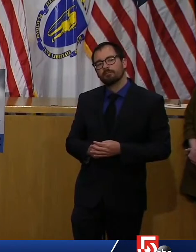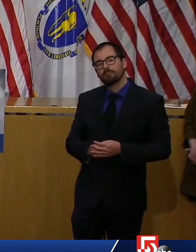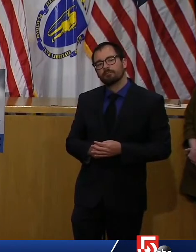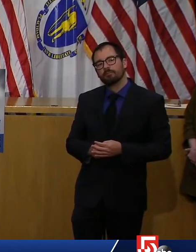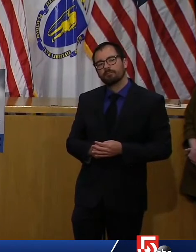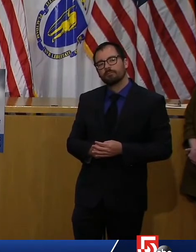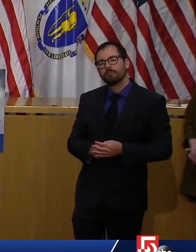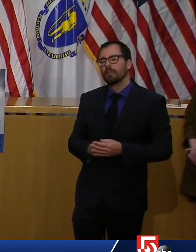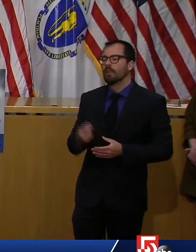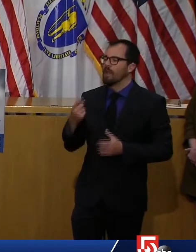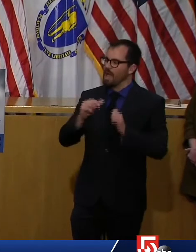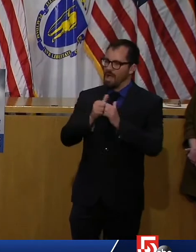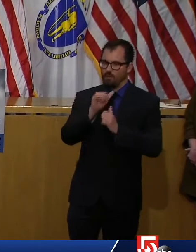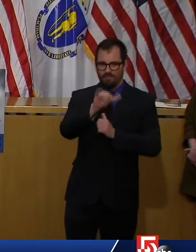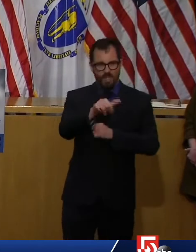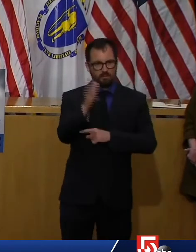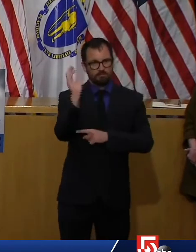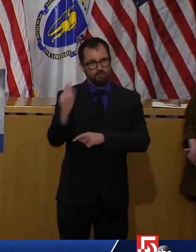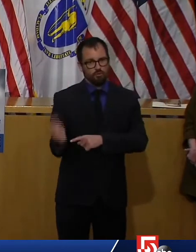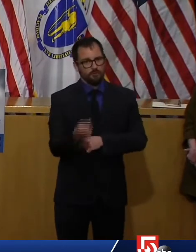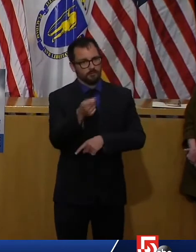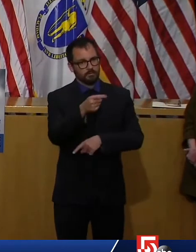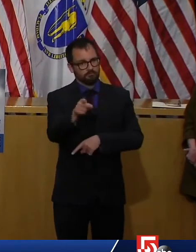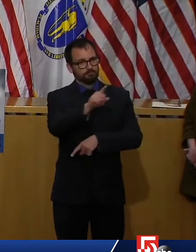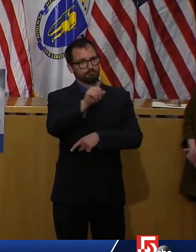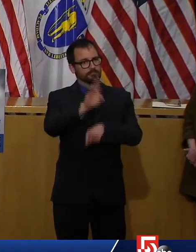know, made you guys make this decision? Well, I think